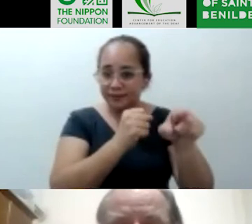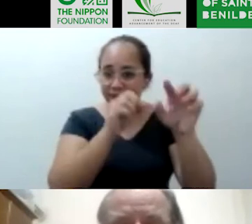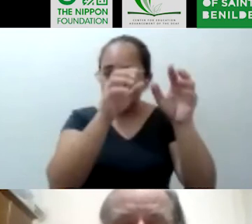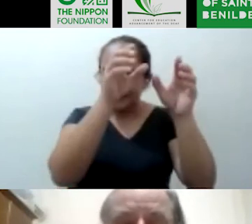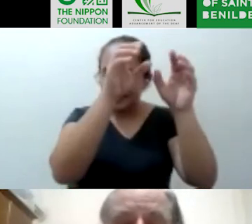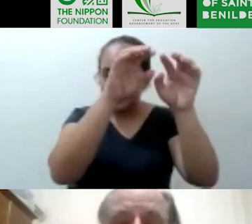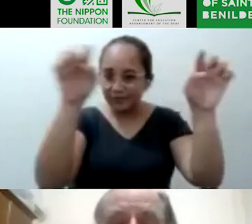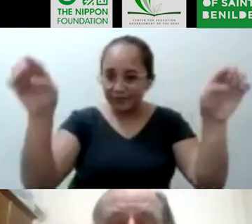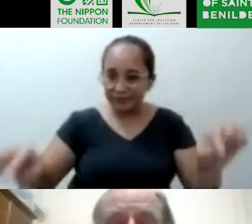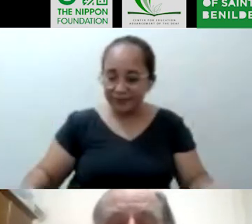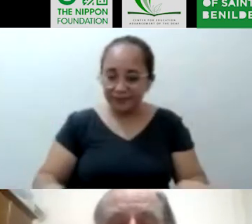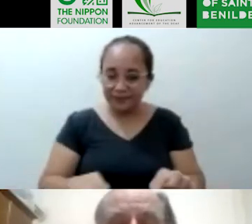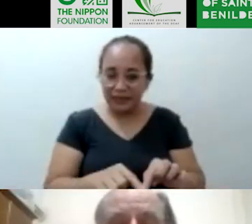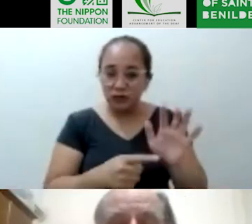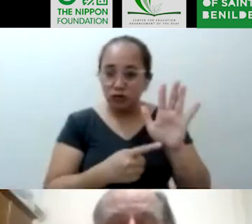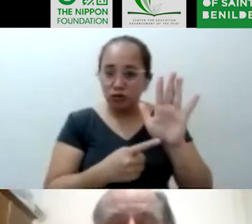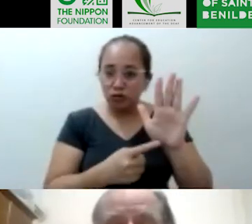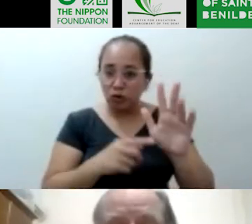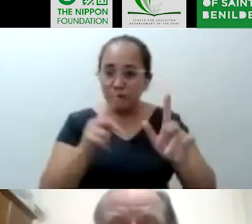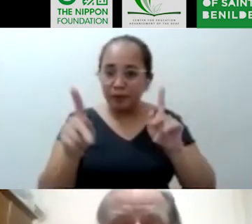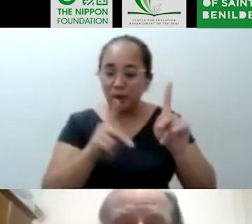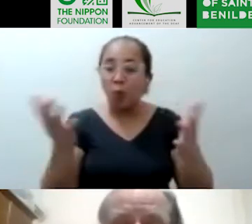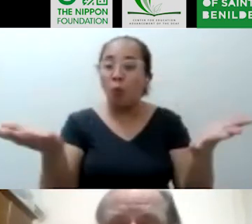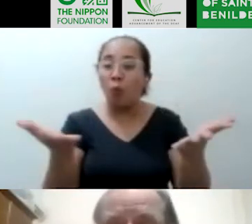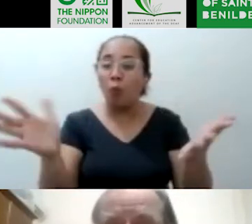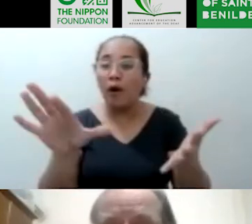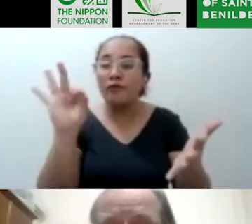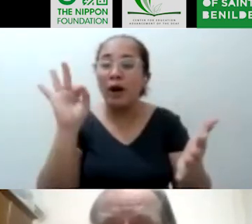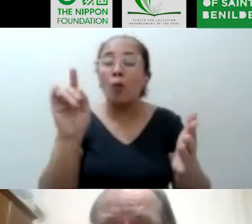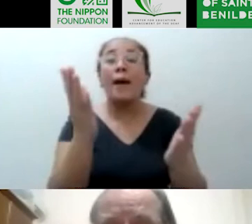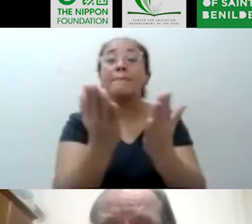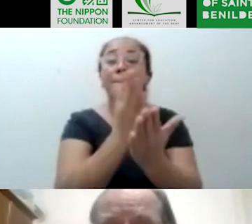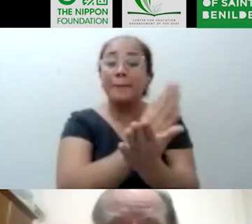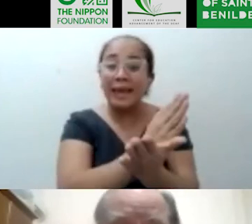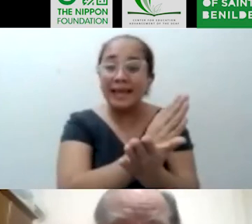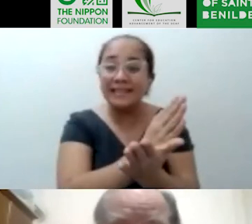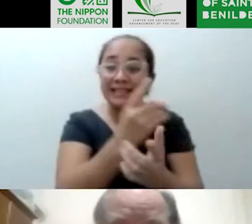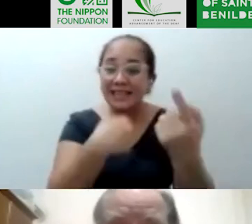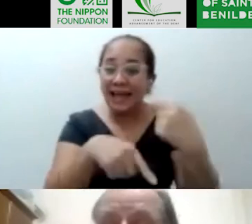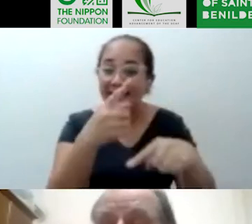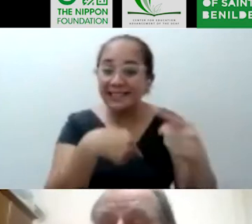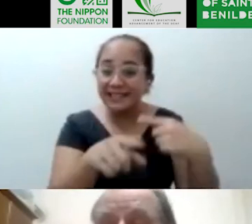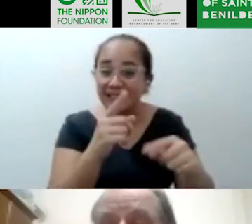where you're going to show people where to find, what page numbers to find signs on.